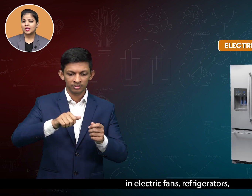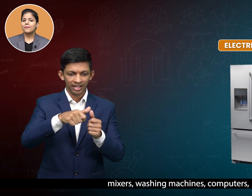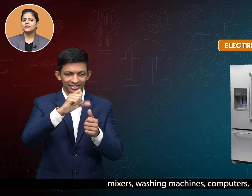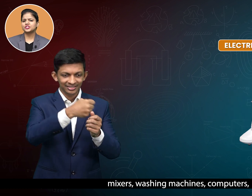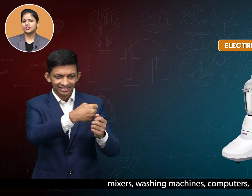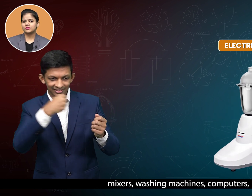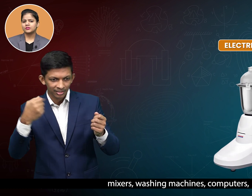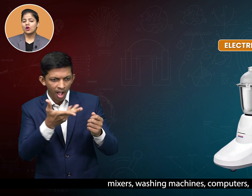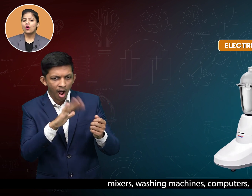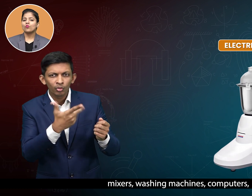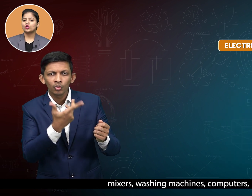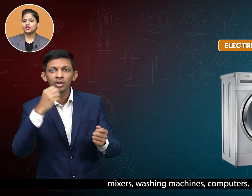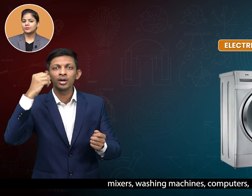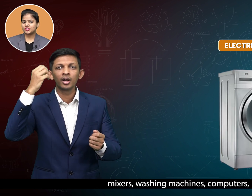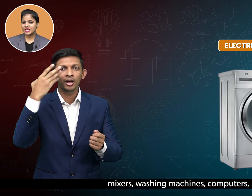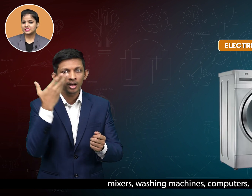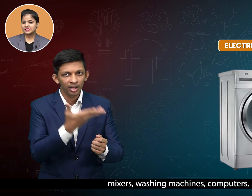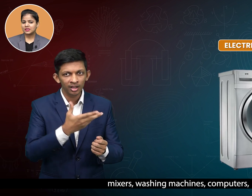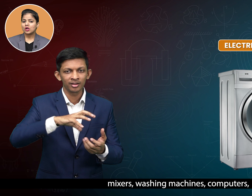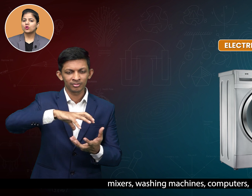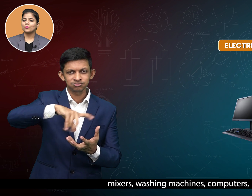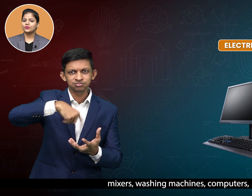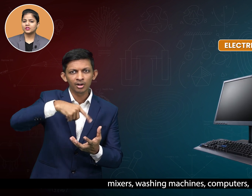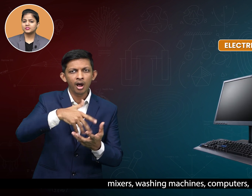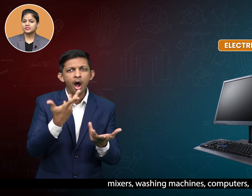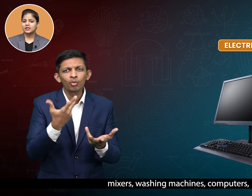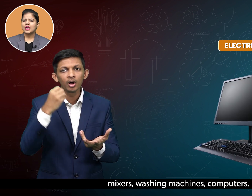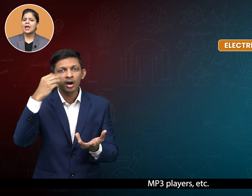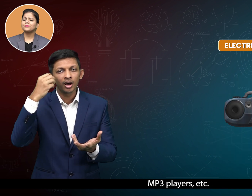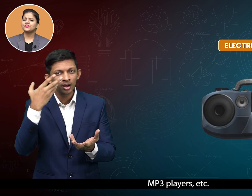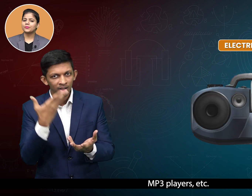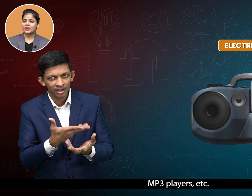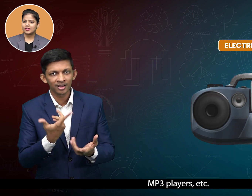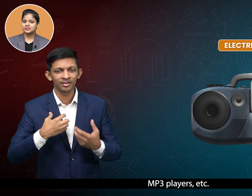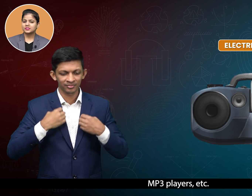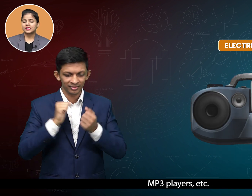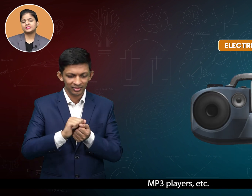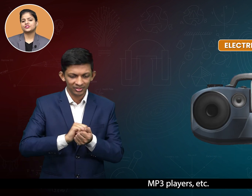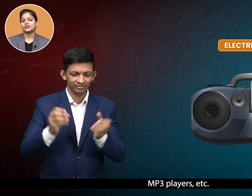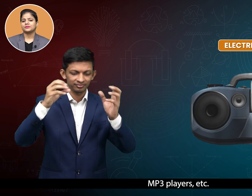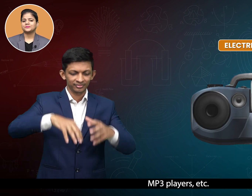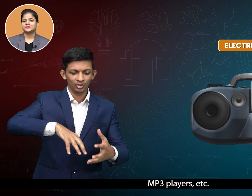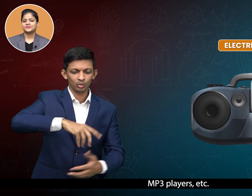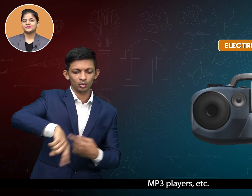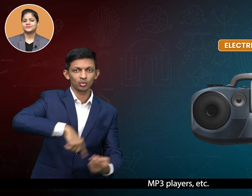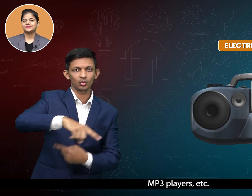refrigerators, mixer, washing machines, computers, MP3 players,